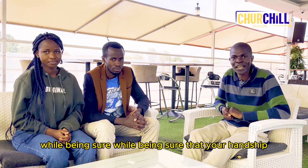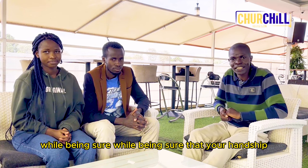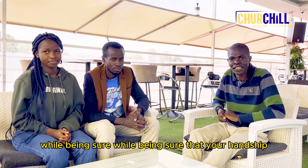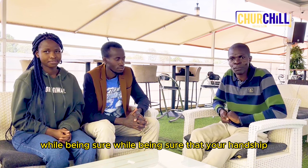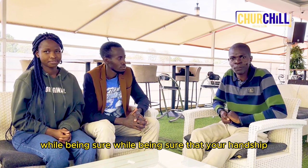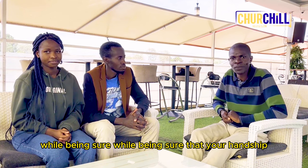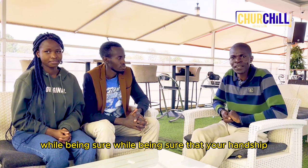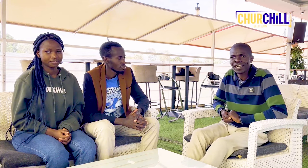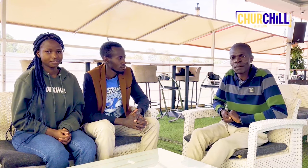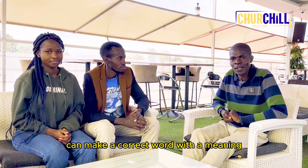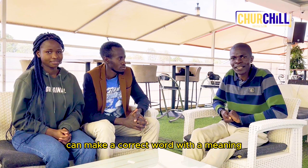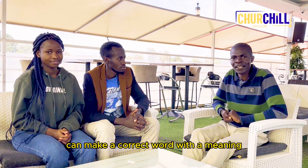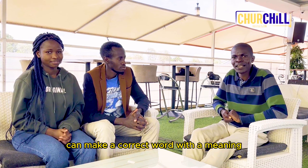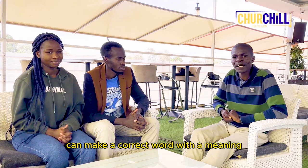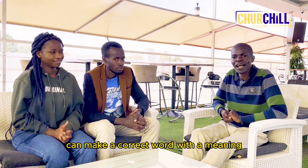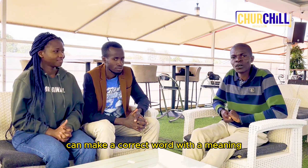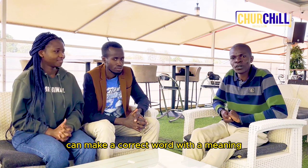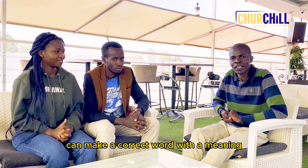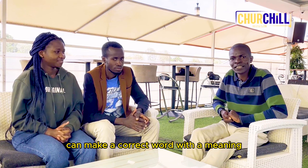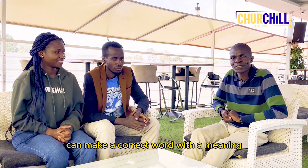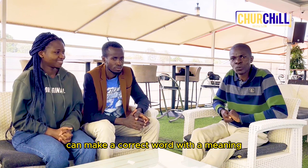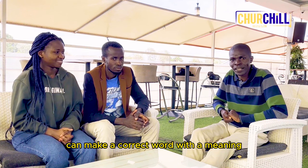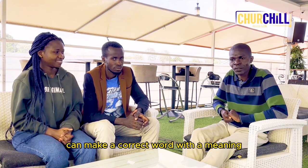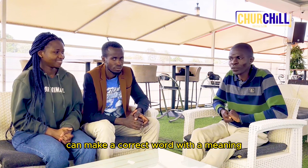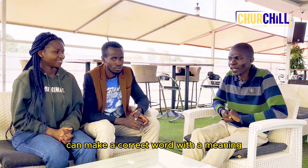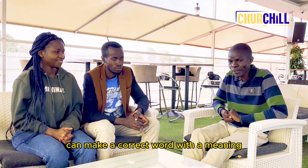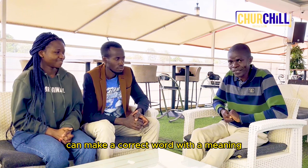handshape can make a correct word with a meaning.